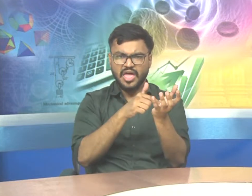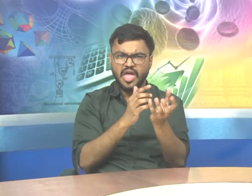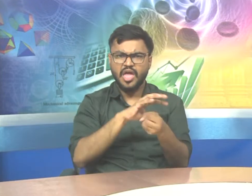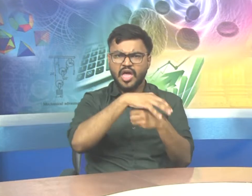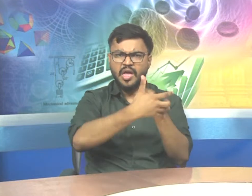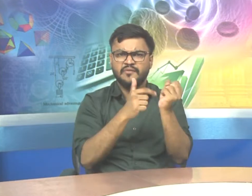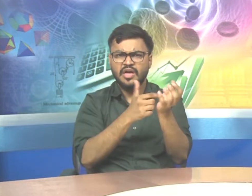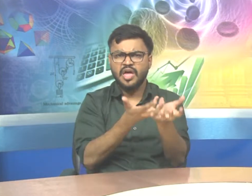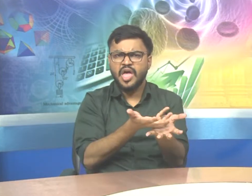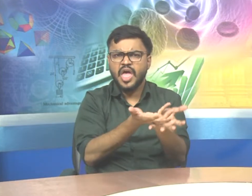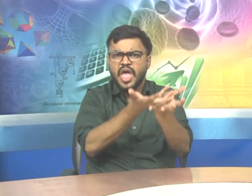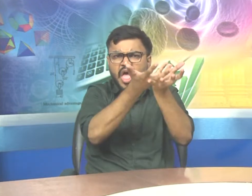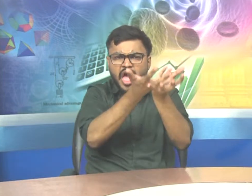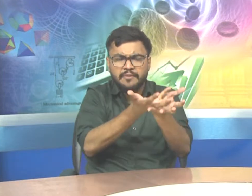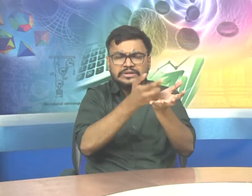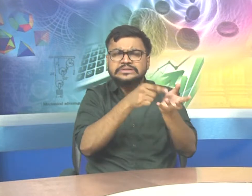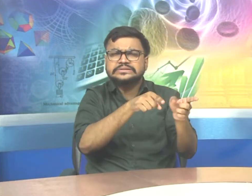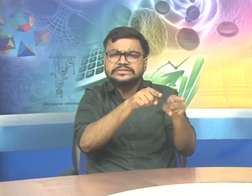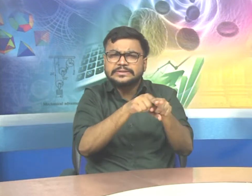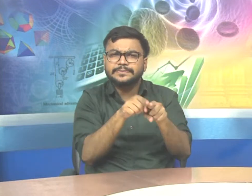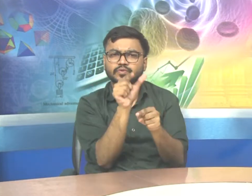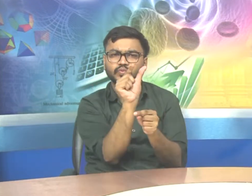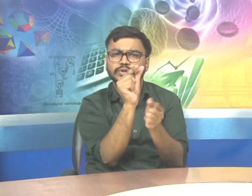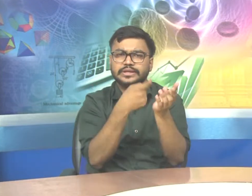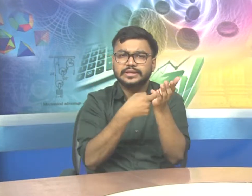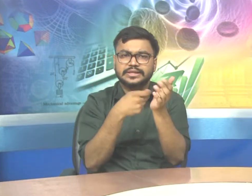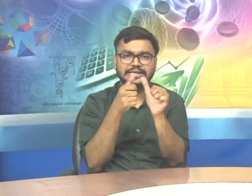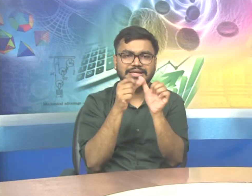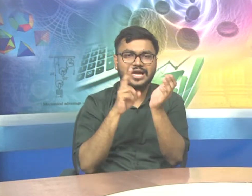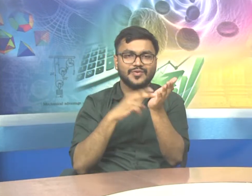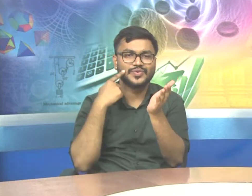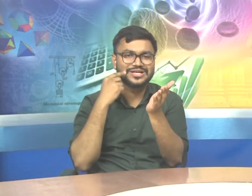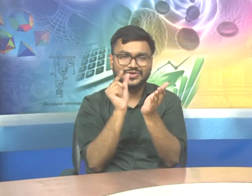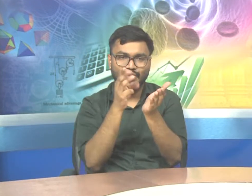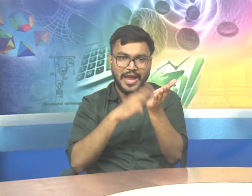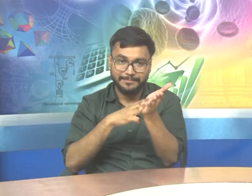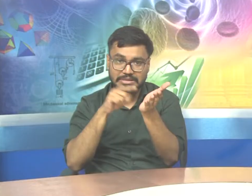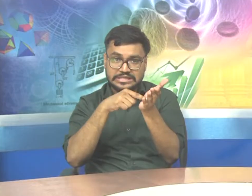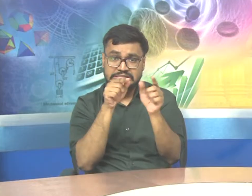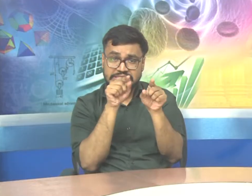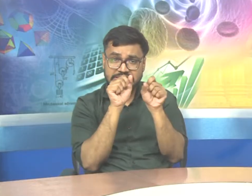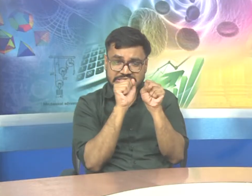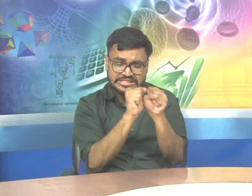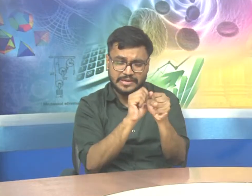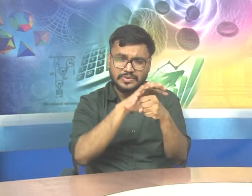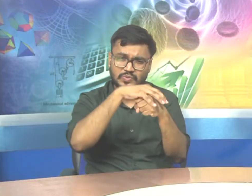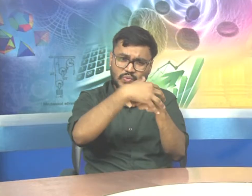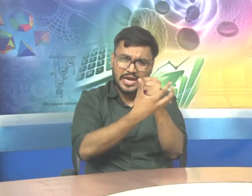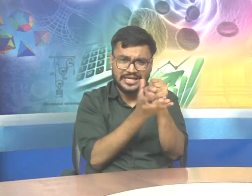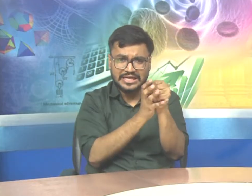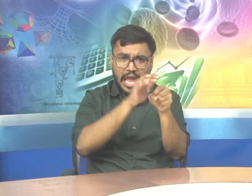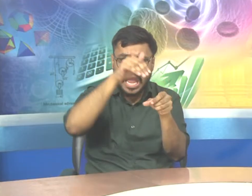When the nucleus of heavy items like uranium breaks into smaller parts,